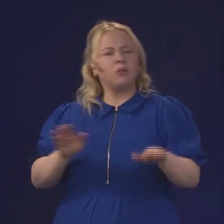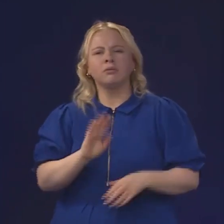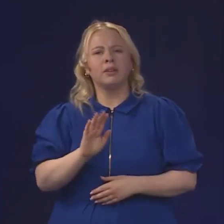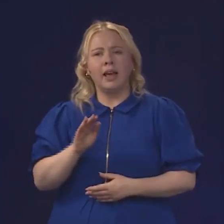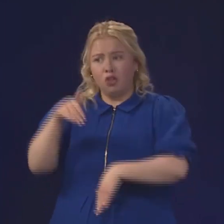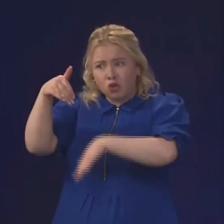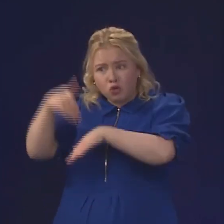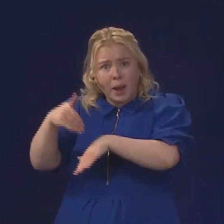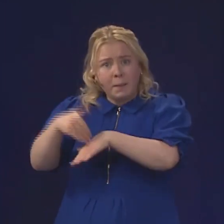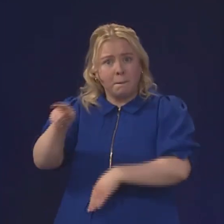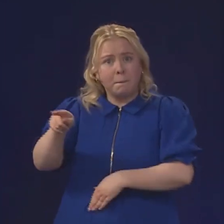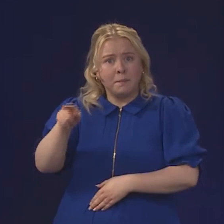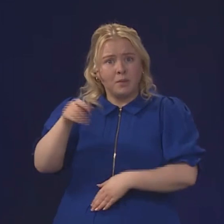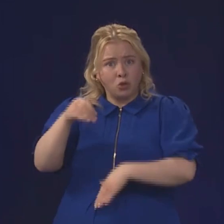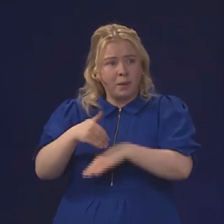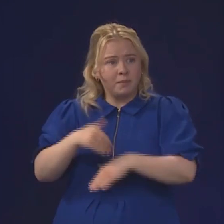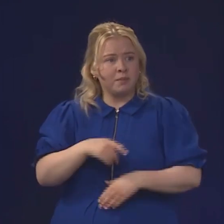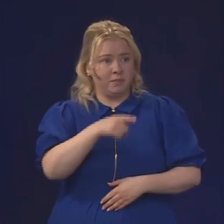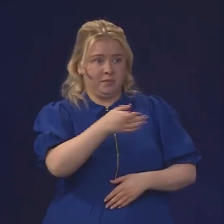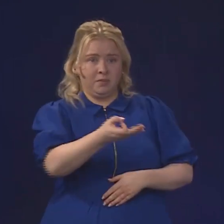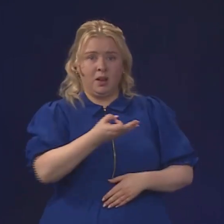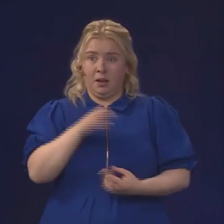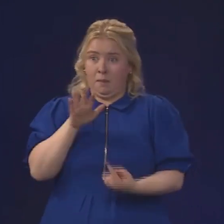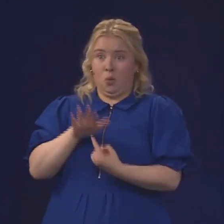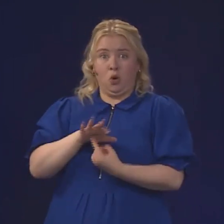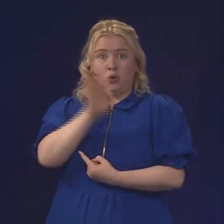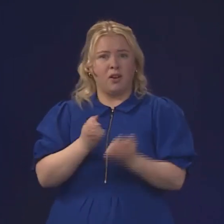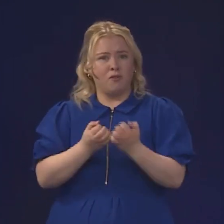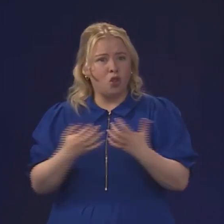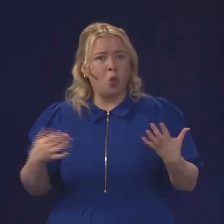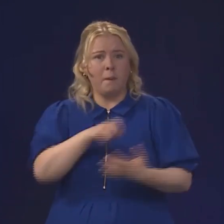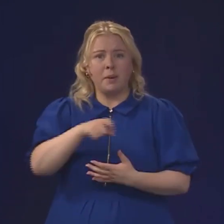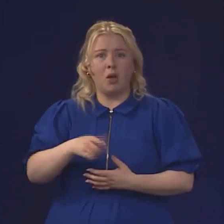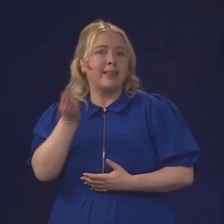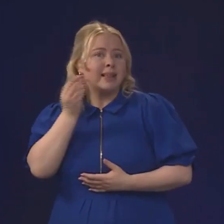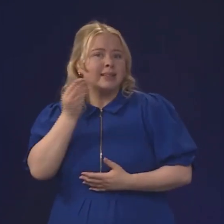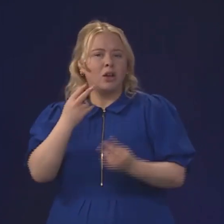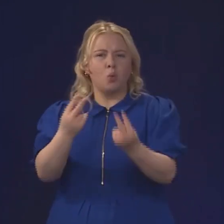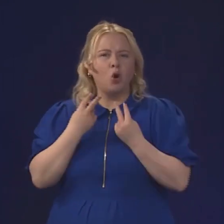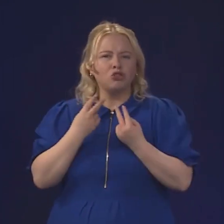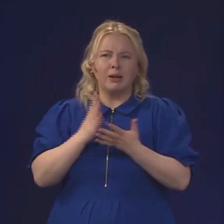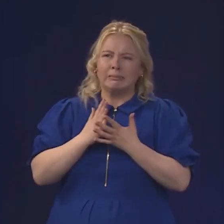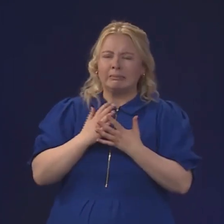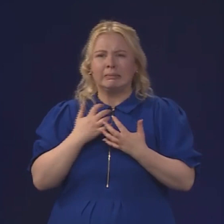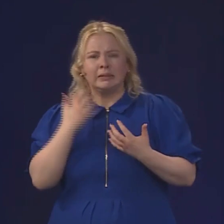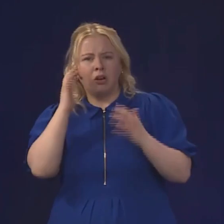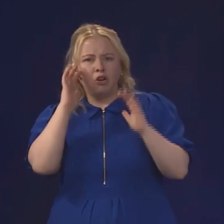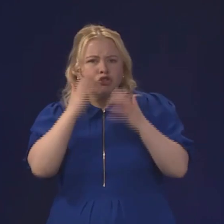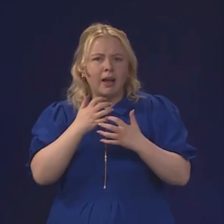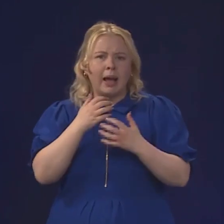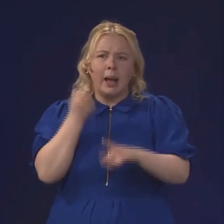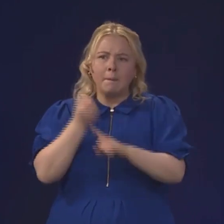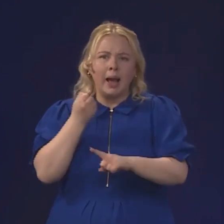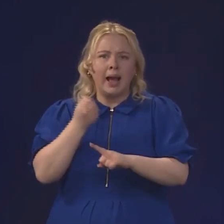has been convicted of. It's so, an important question for no, sure, but listening and watching this and concerned about the impact